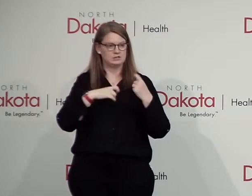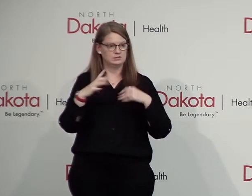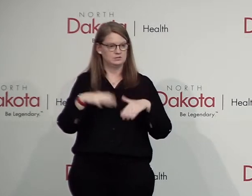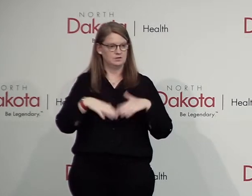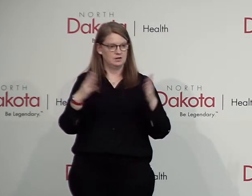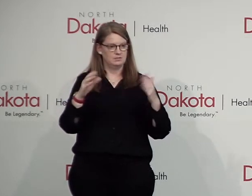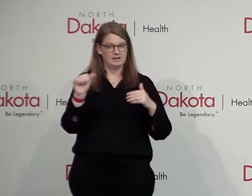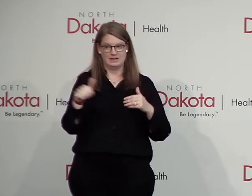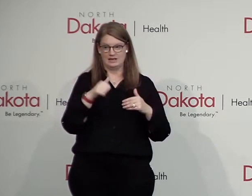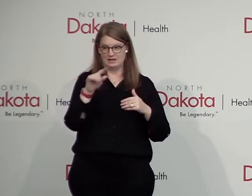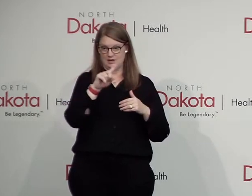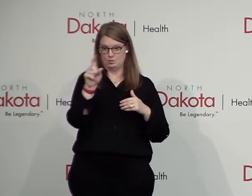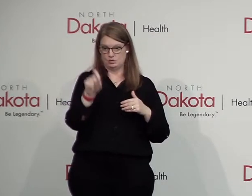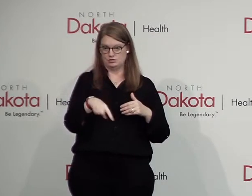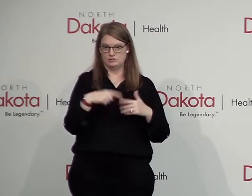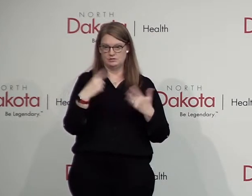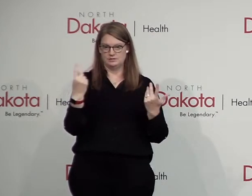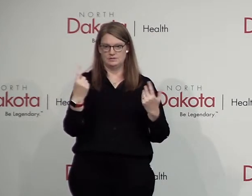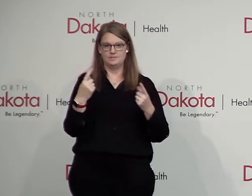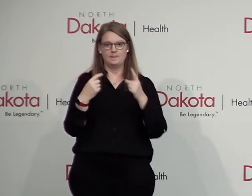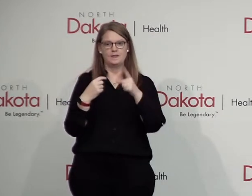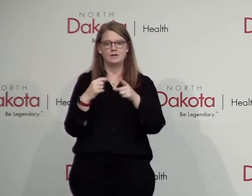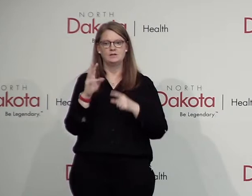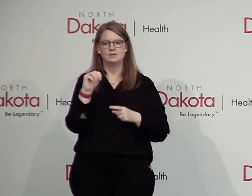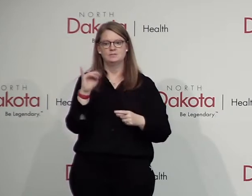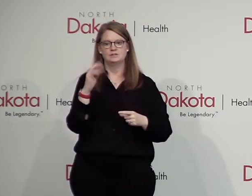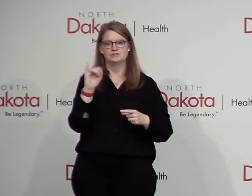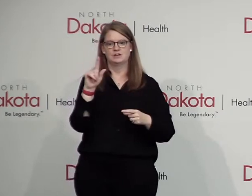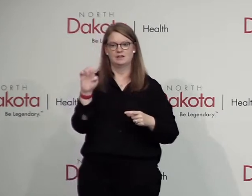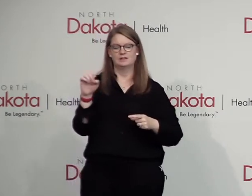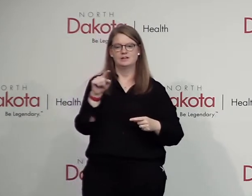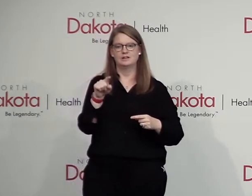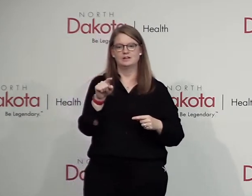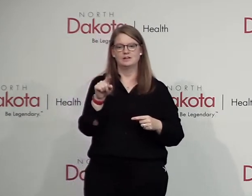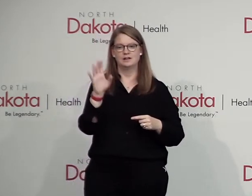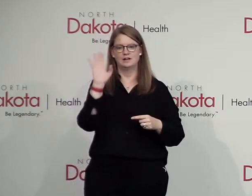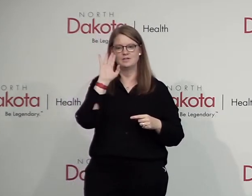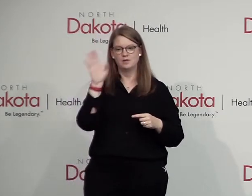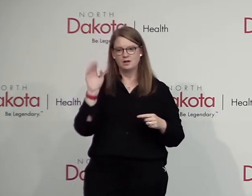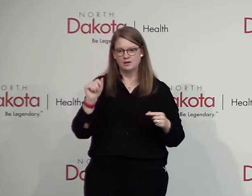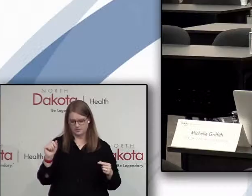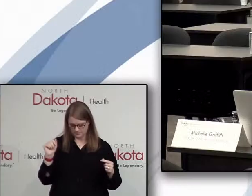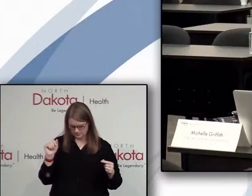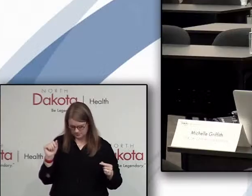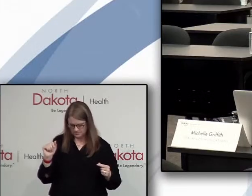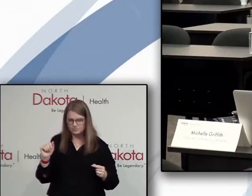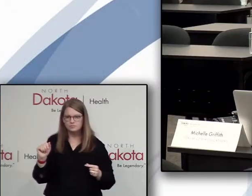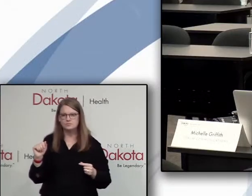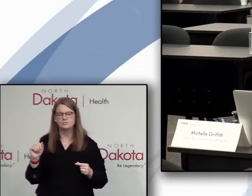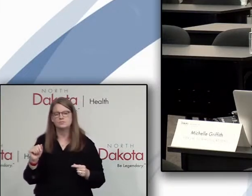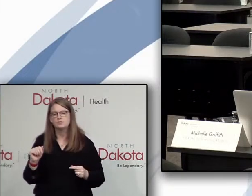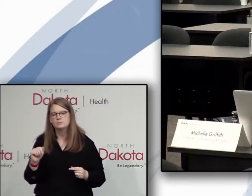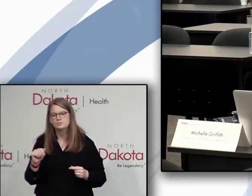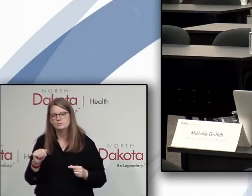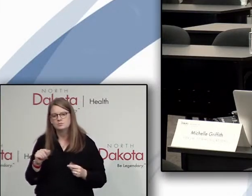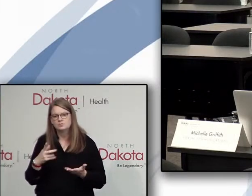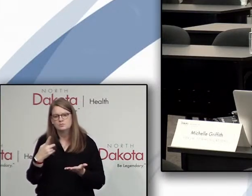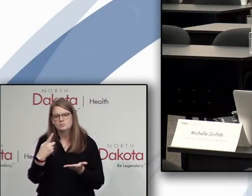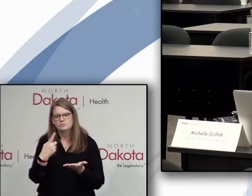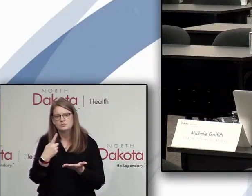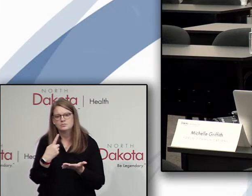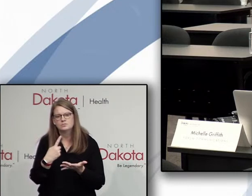any questions that anyone might have. Michelle? Hi. Can you talk a little bit